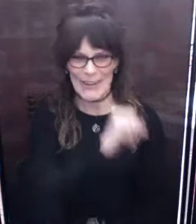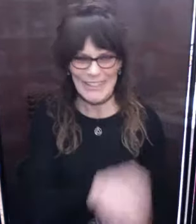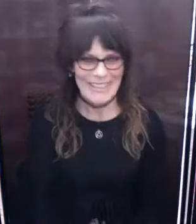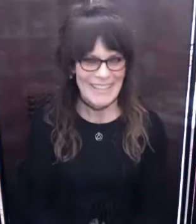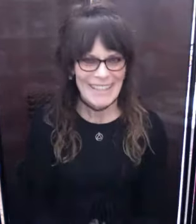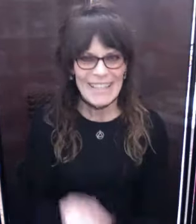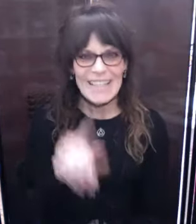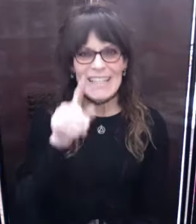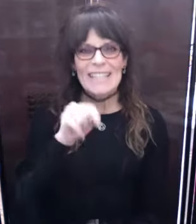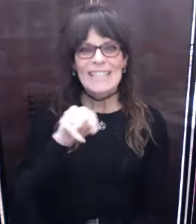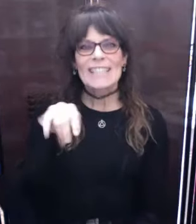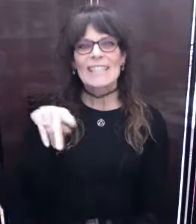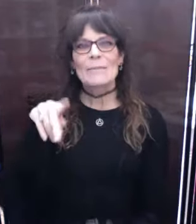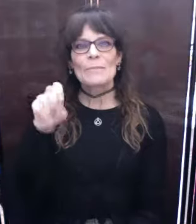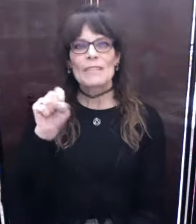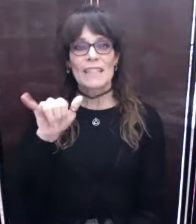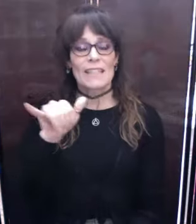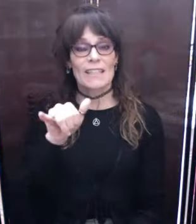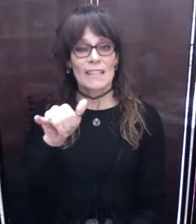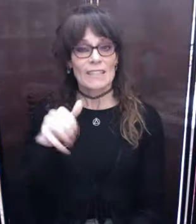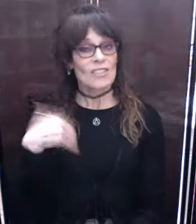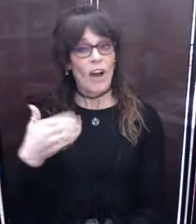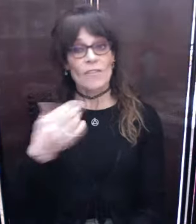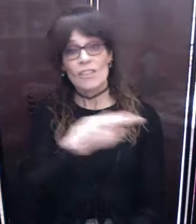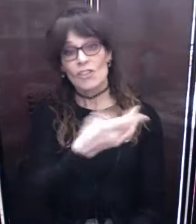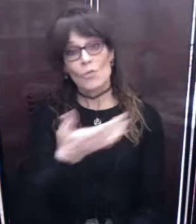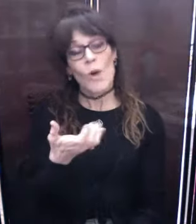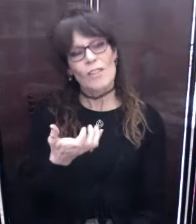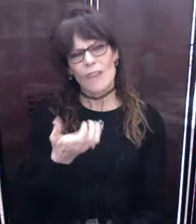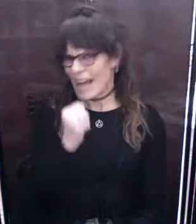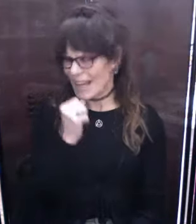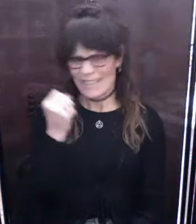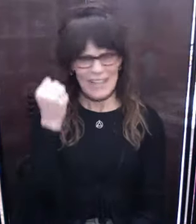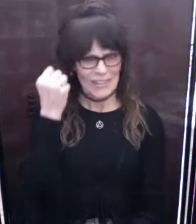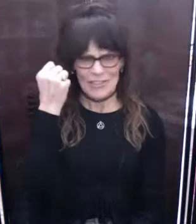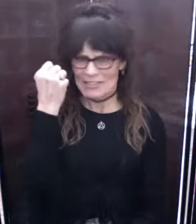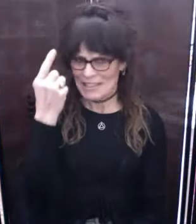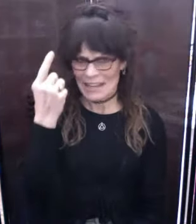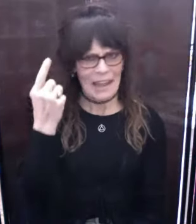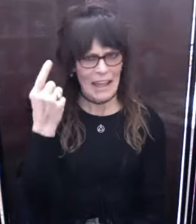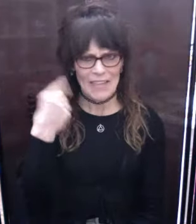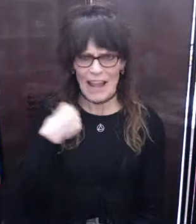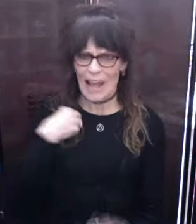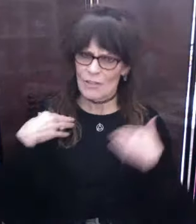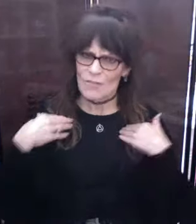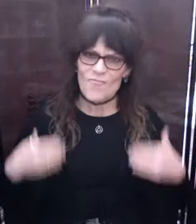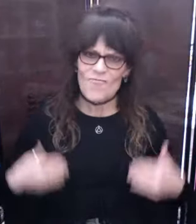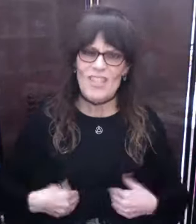often as she's wanted to. Now, I didn't understand that I was physically different from people like